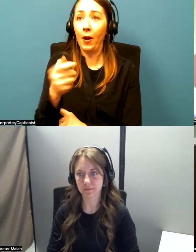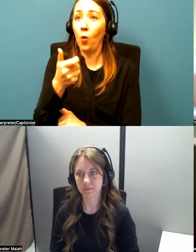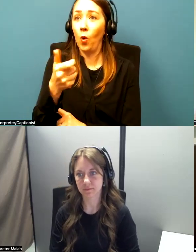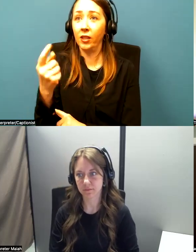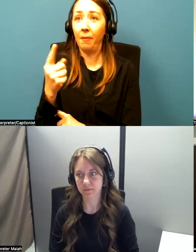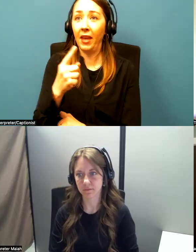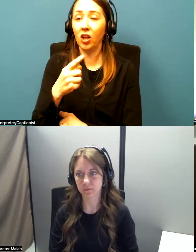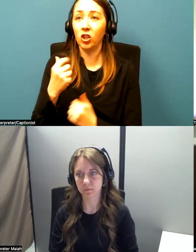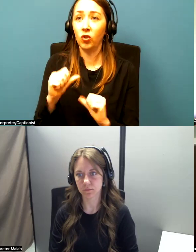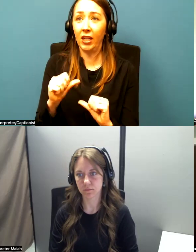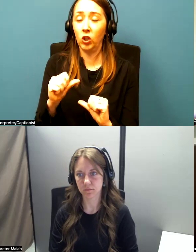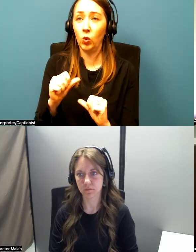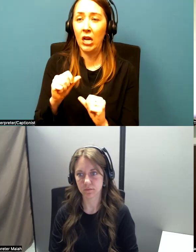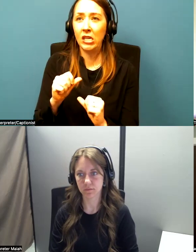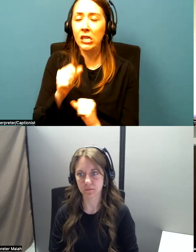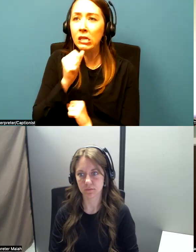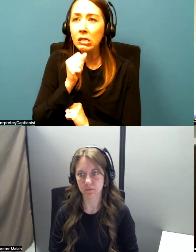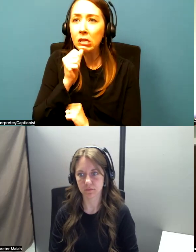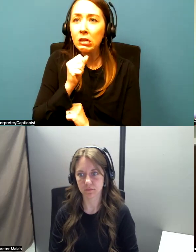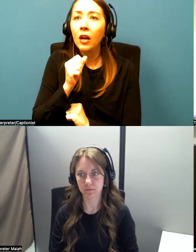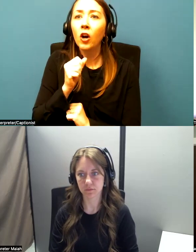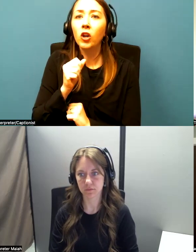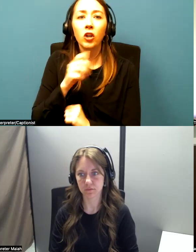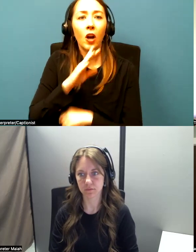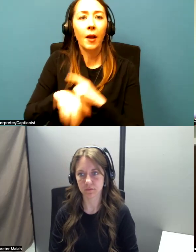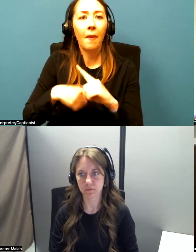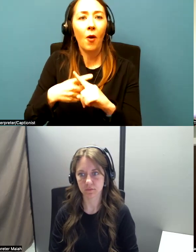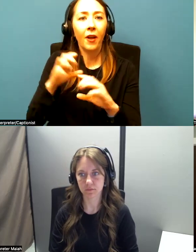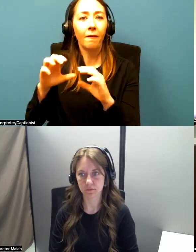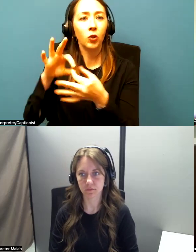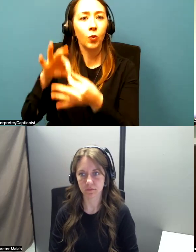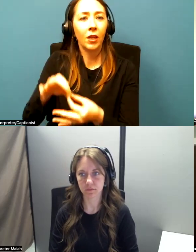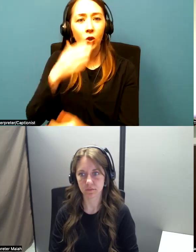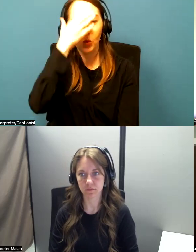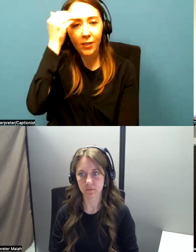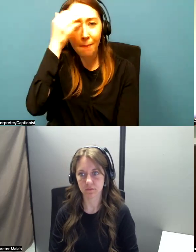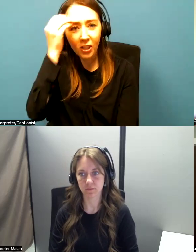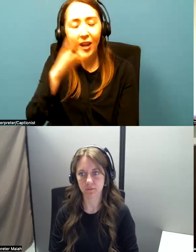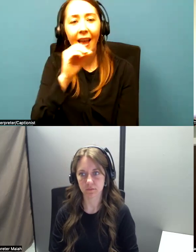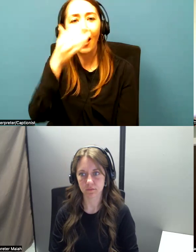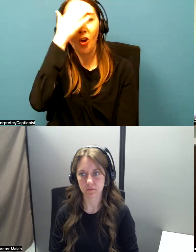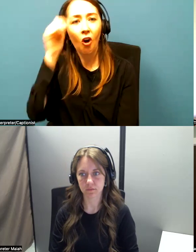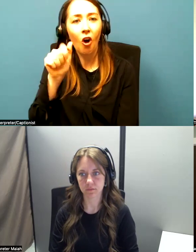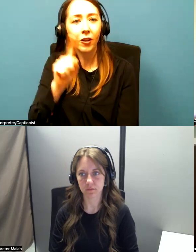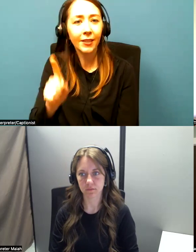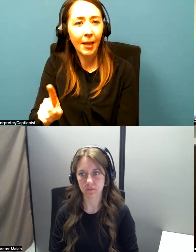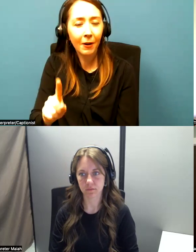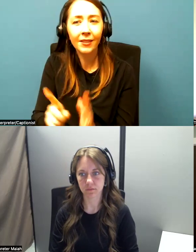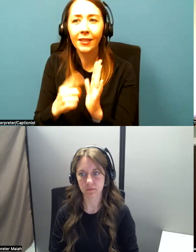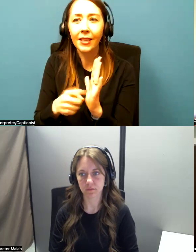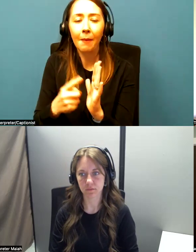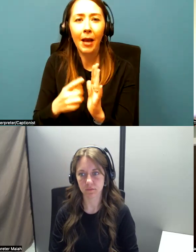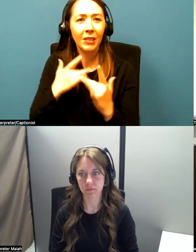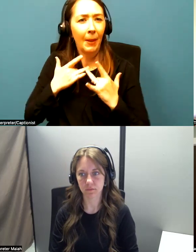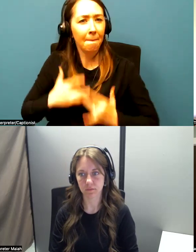you're dealing, you know, you're around the conversation of dementia and Alzheimer's is sometimes a little bit of a